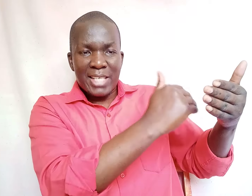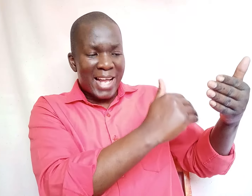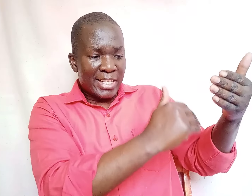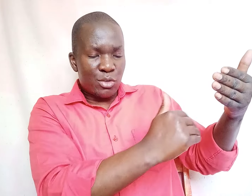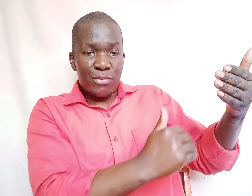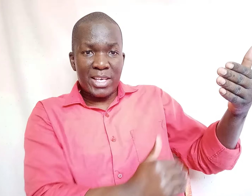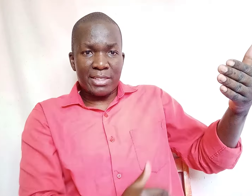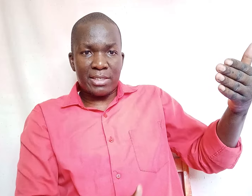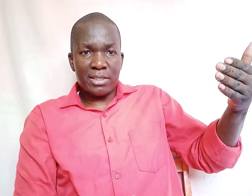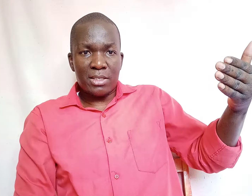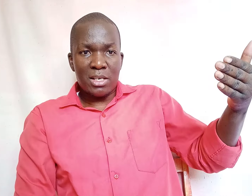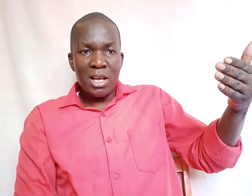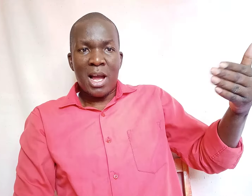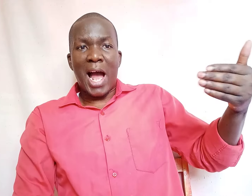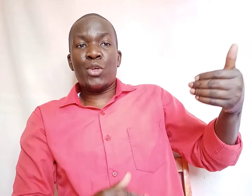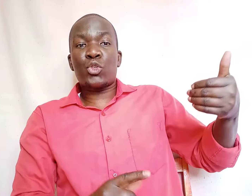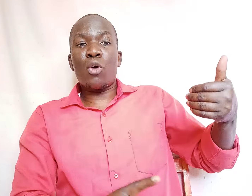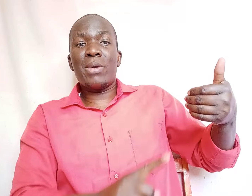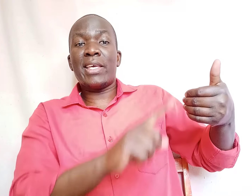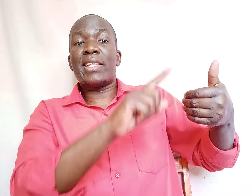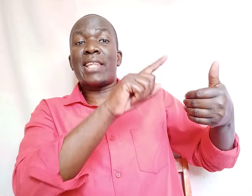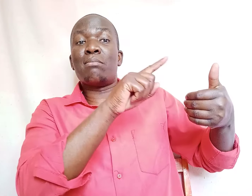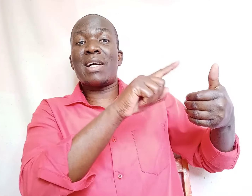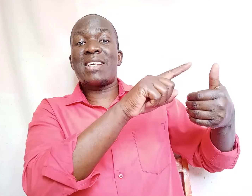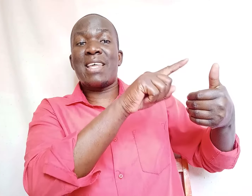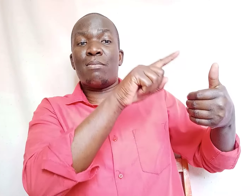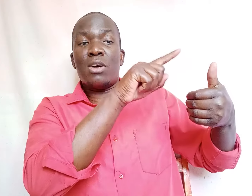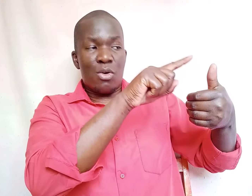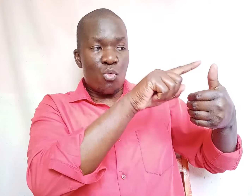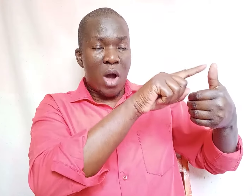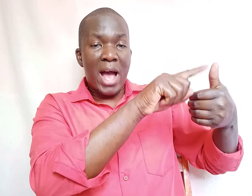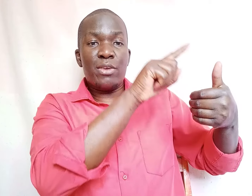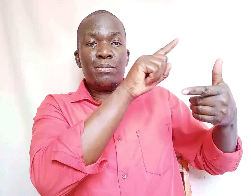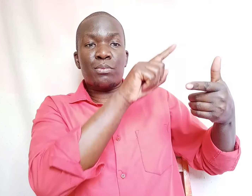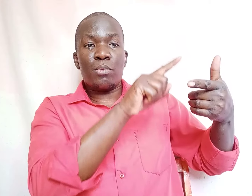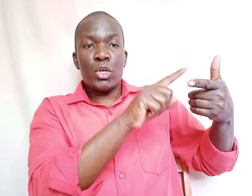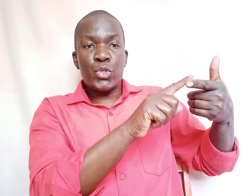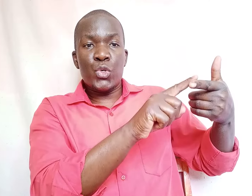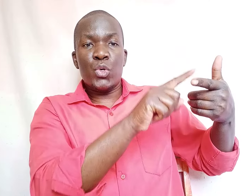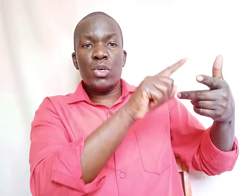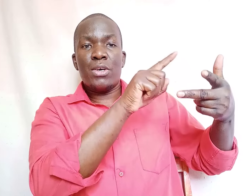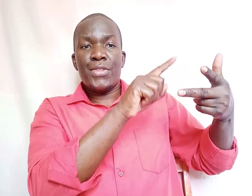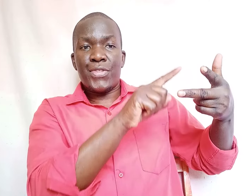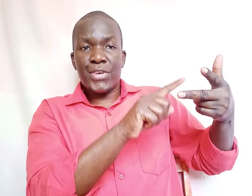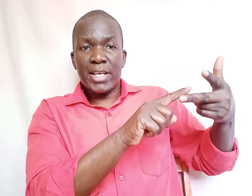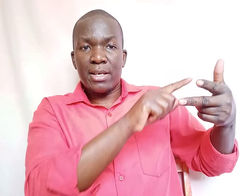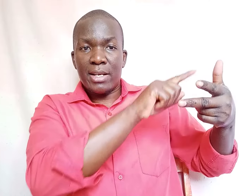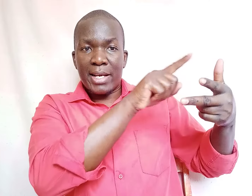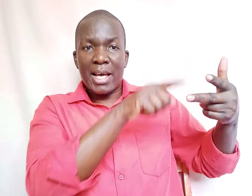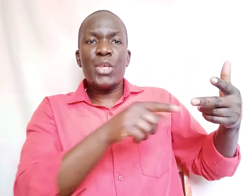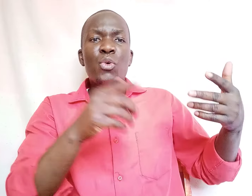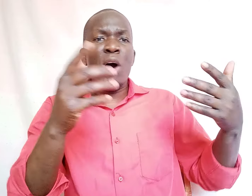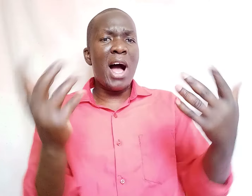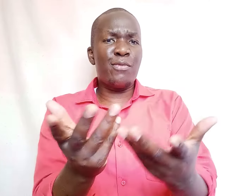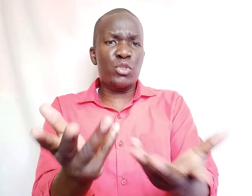a list of things. And you saw me numbering them 1, 2, 3, like that. You have